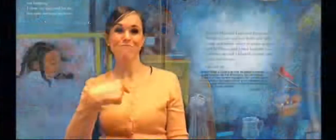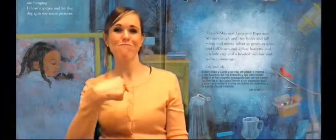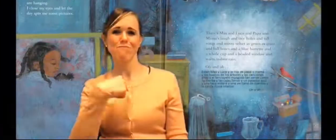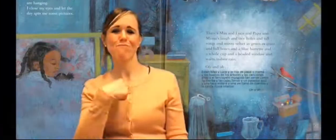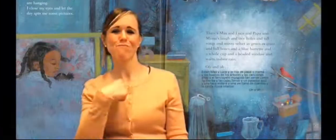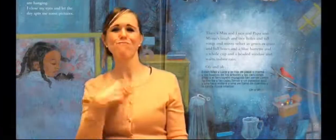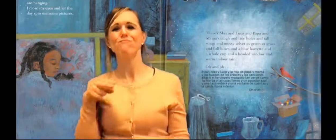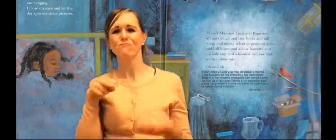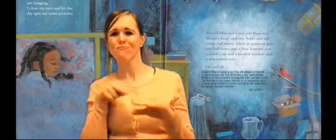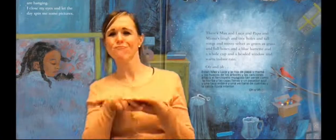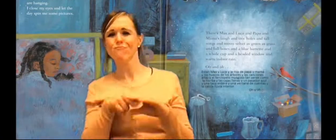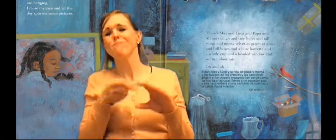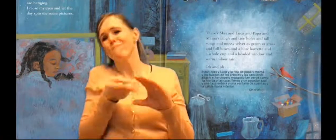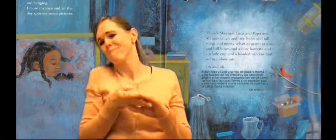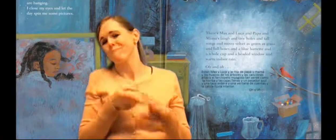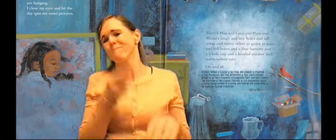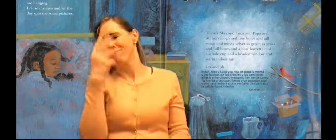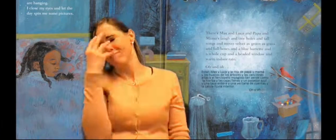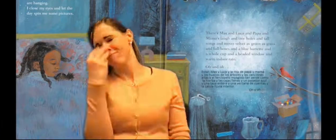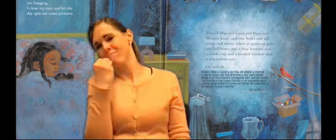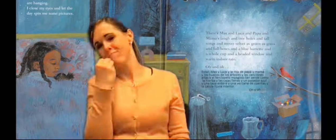off.